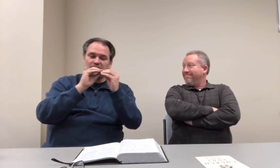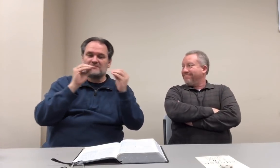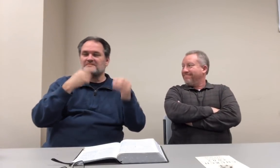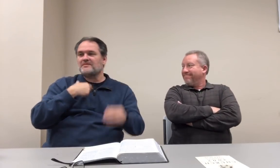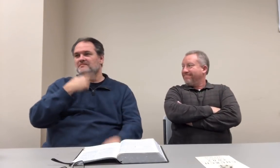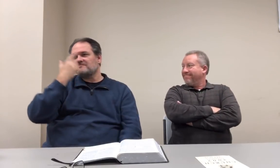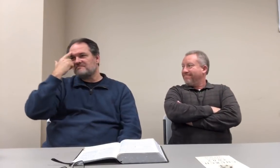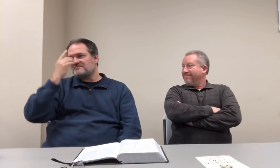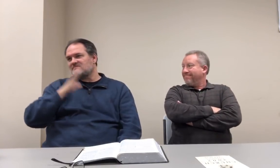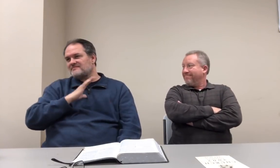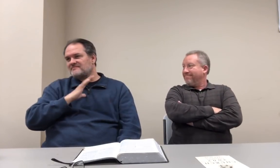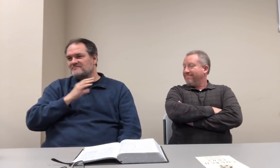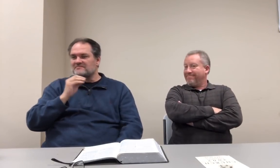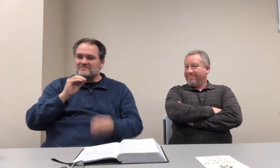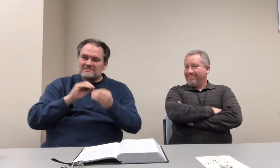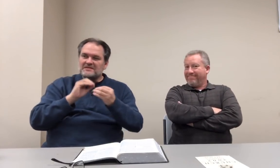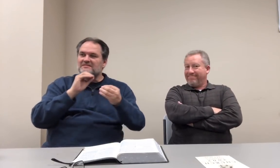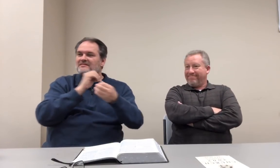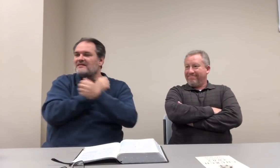blood. He still did. He died.